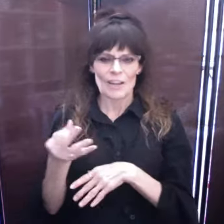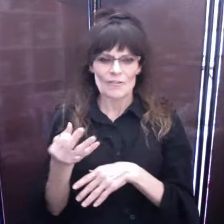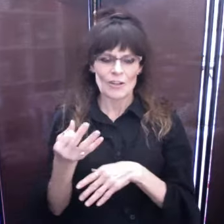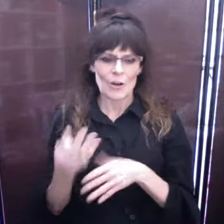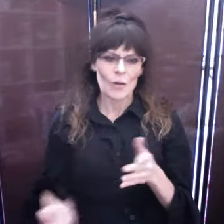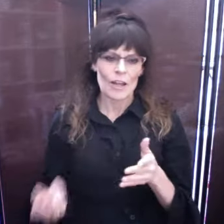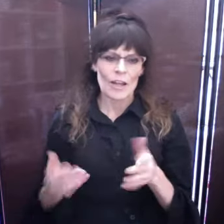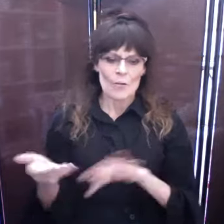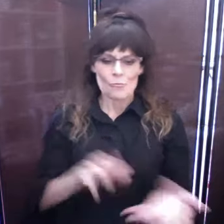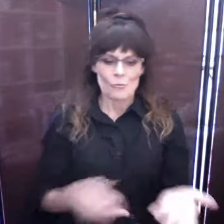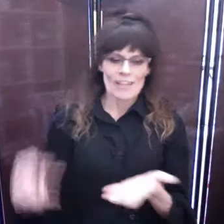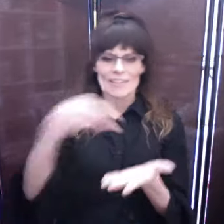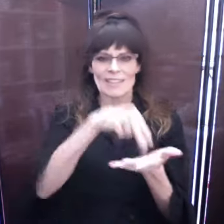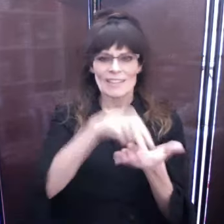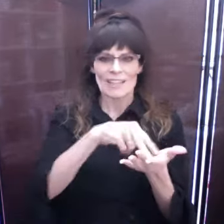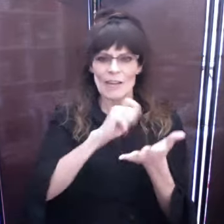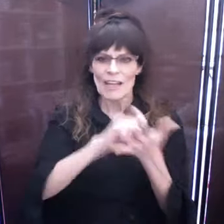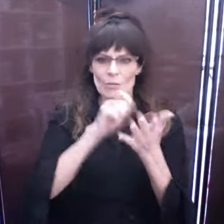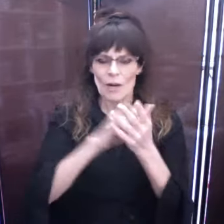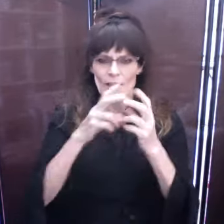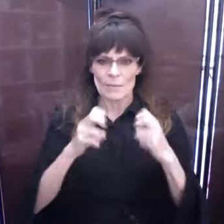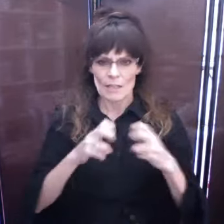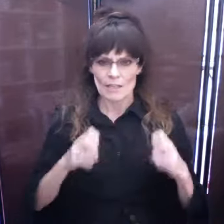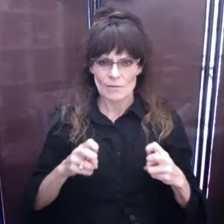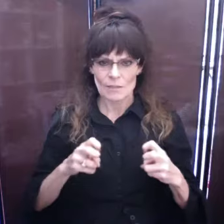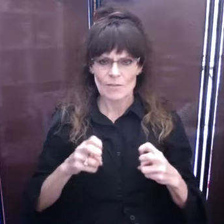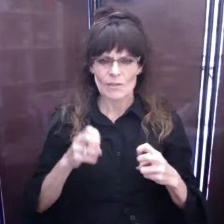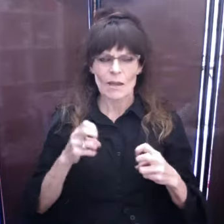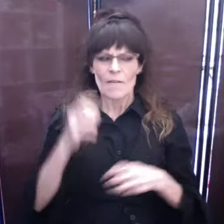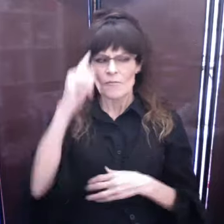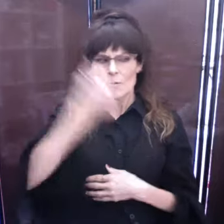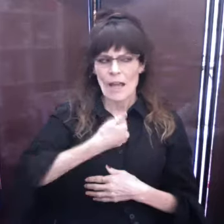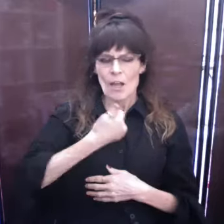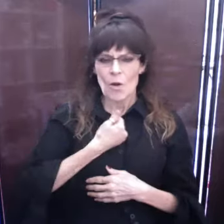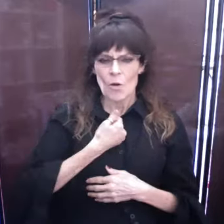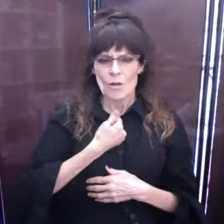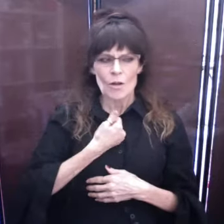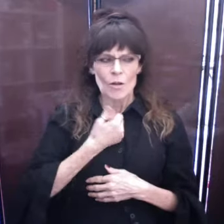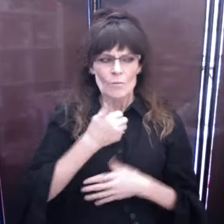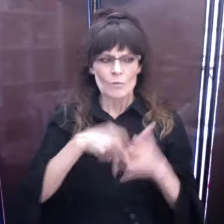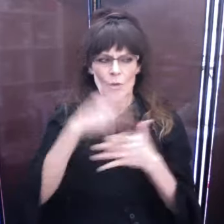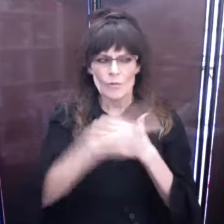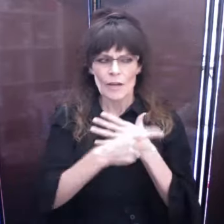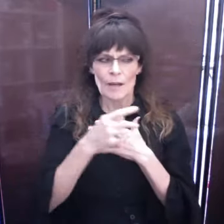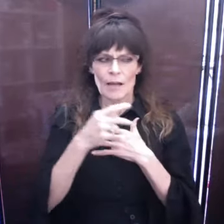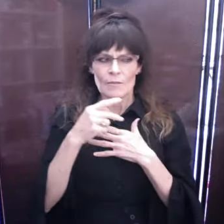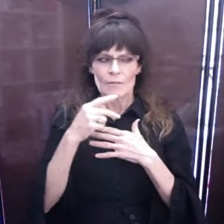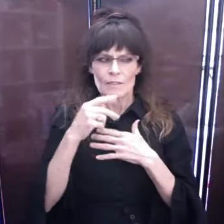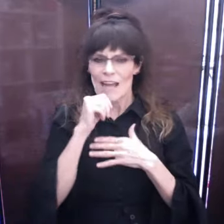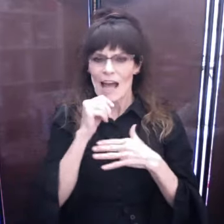had to write some inventory because there was an insincerity going on in my program and in my person at that point. And I had to write inventory on it about a